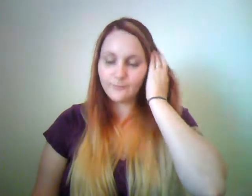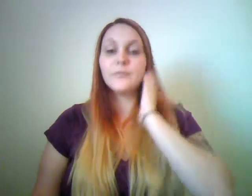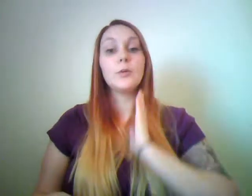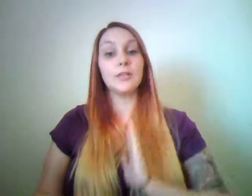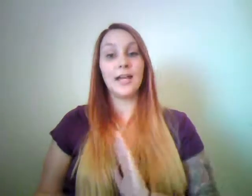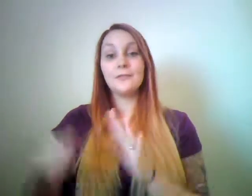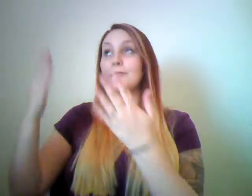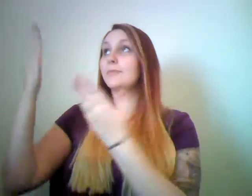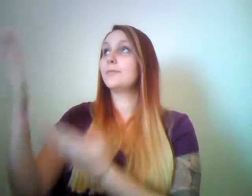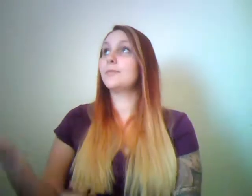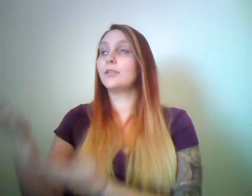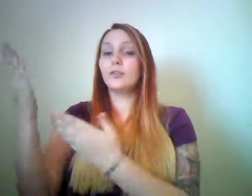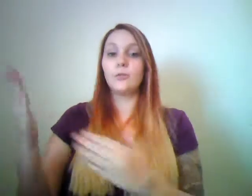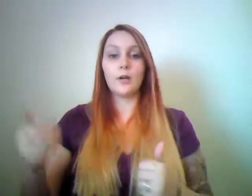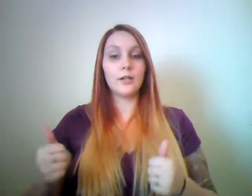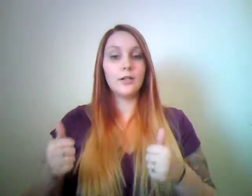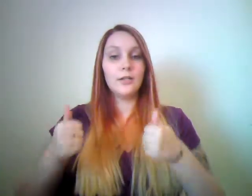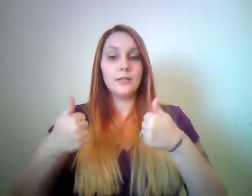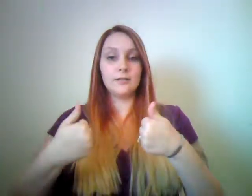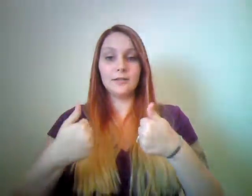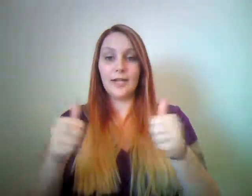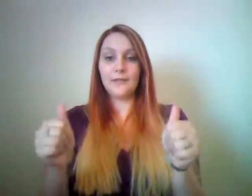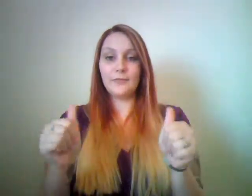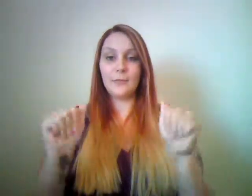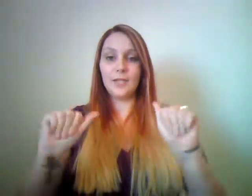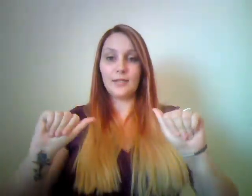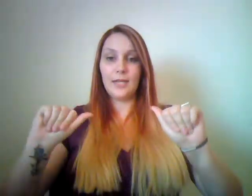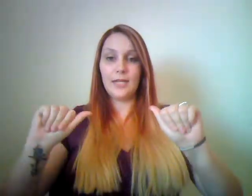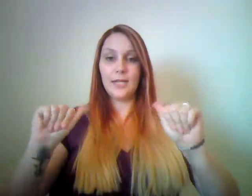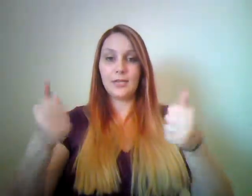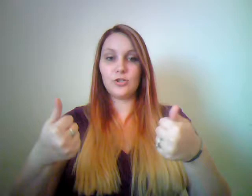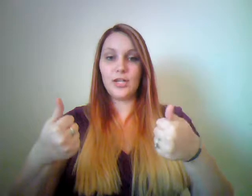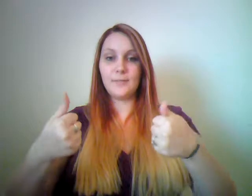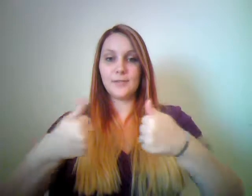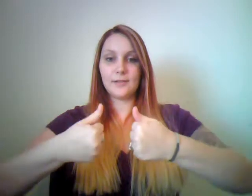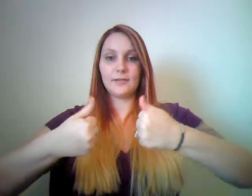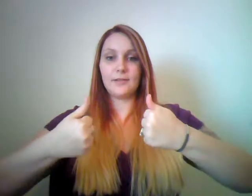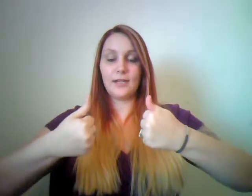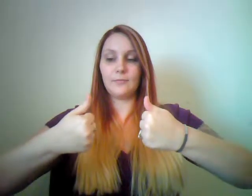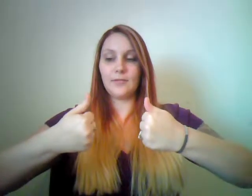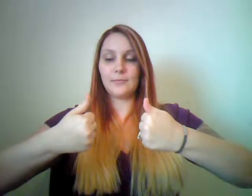Your life. You are. Life, I make A hand shapes, have them this way.